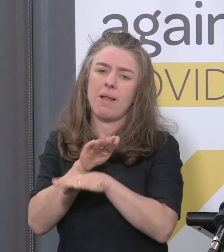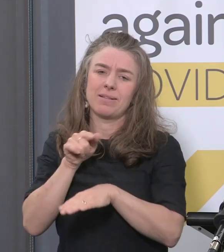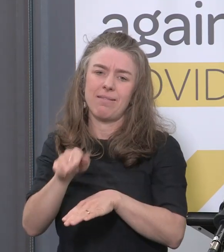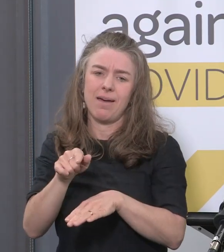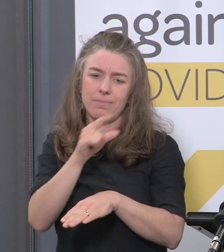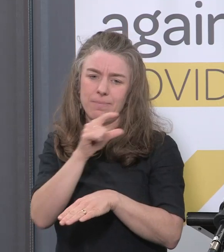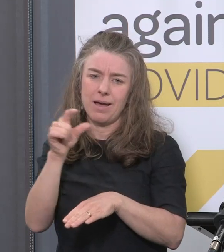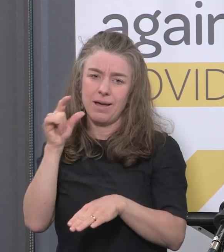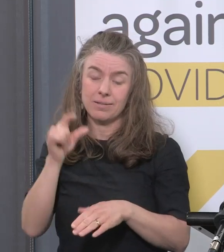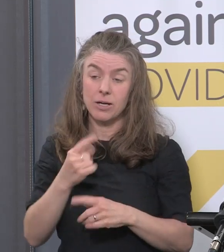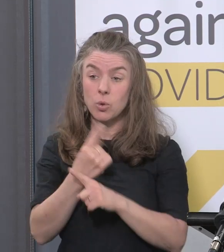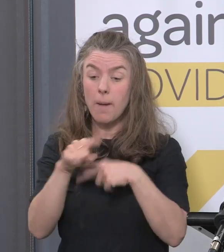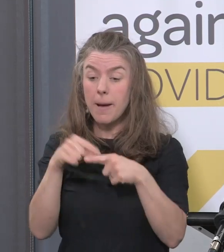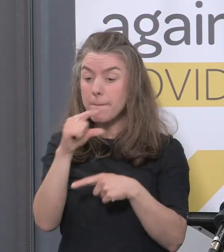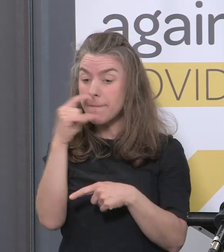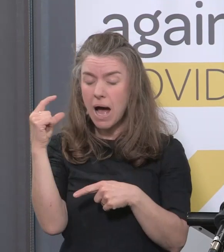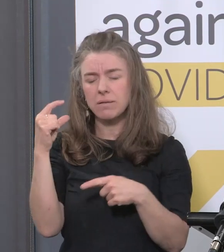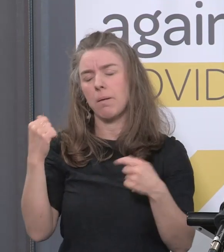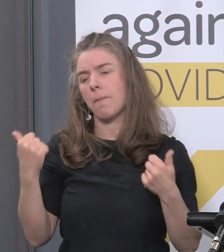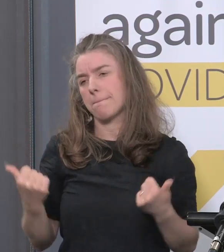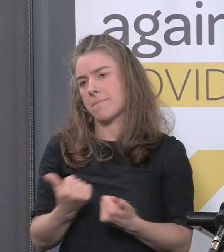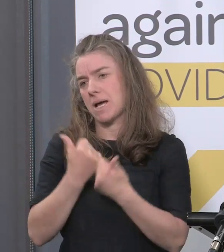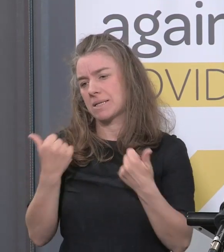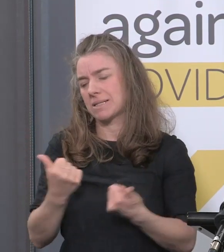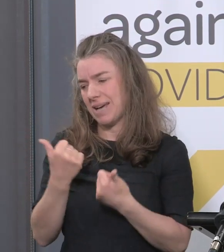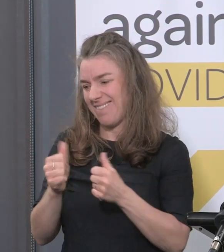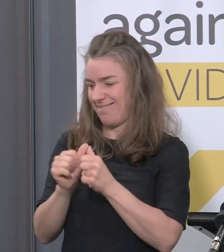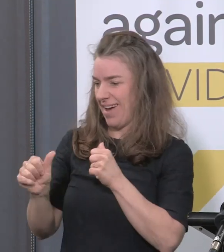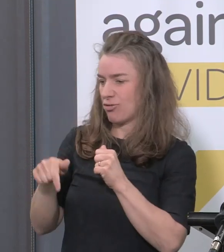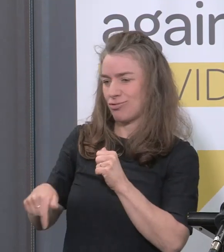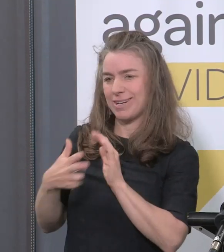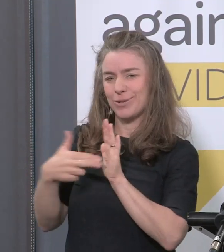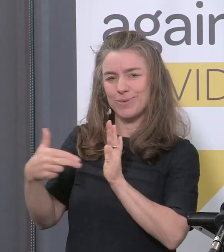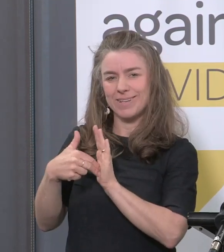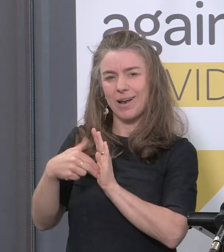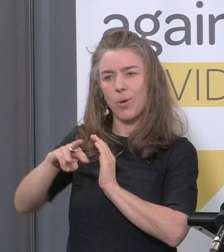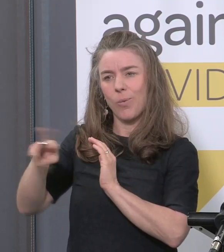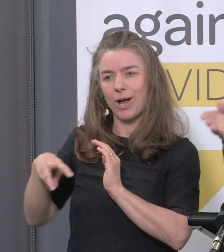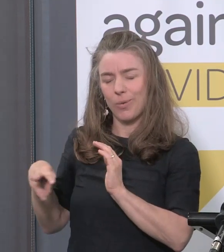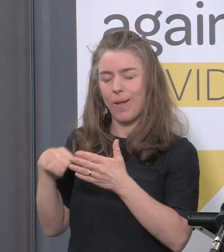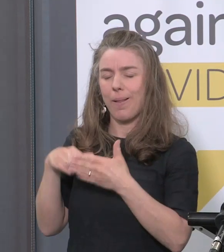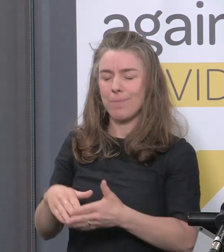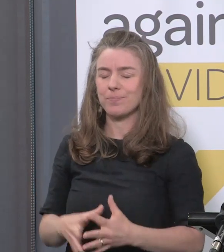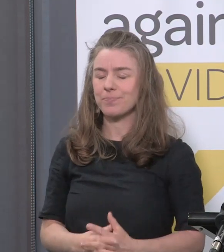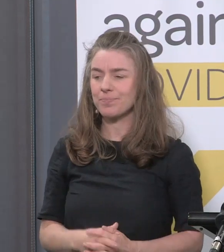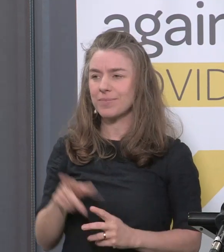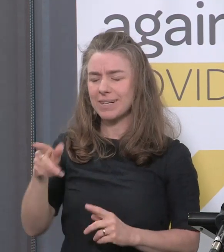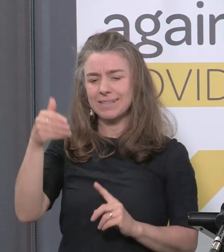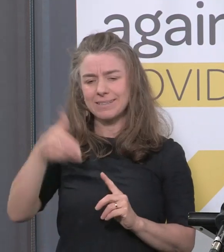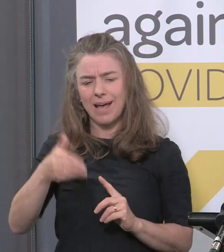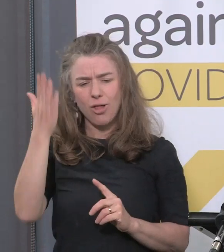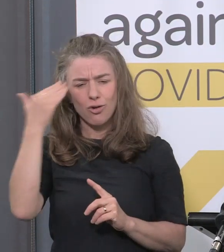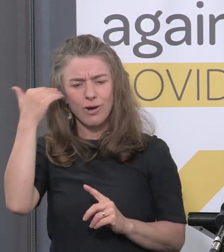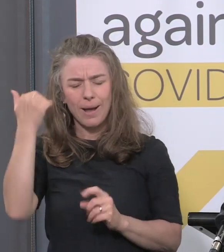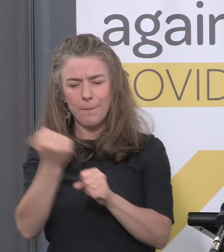say, in terms of masks, we have good production here onshore, so that's helpful. So South Korea has created an